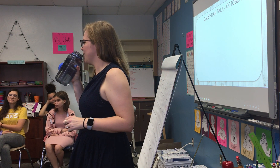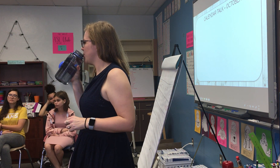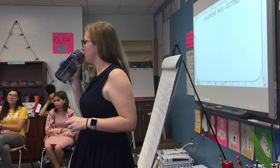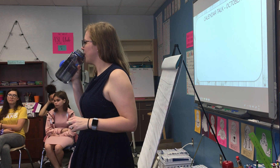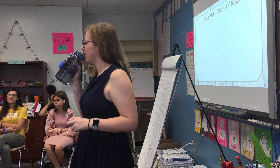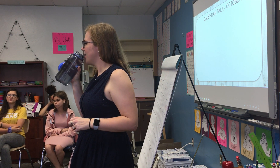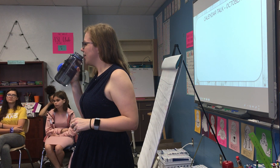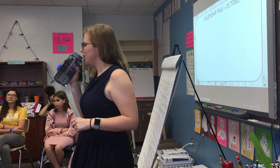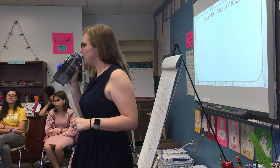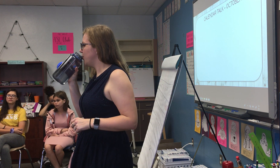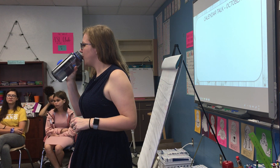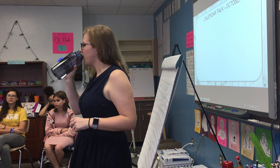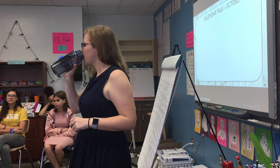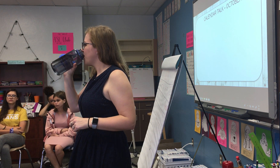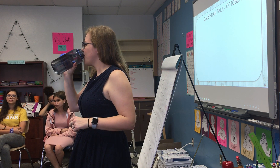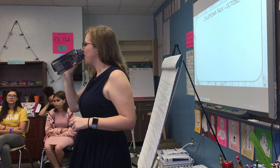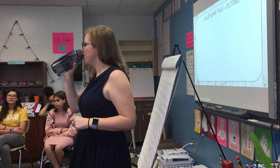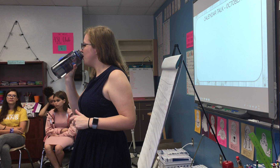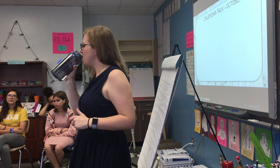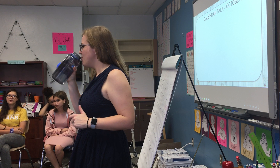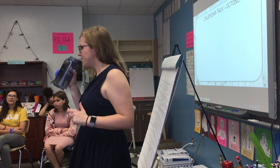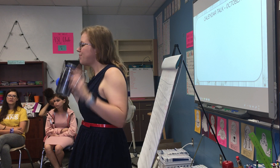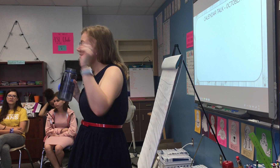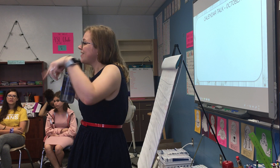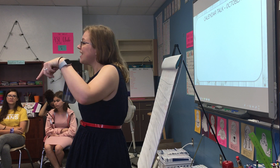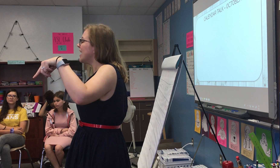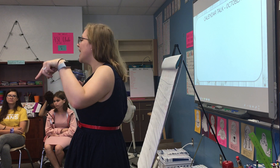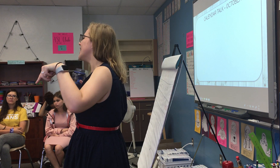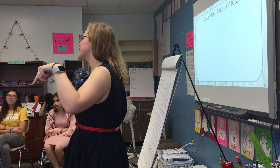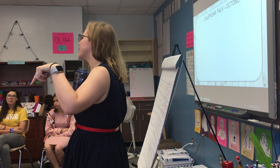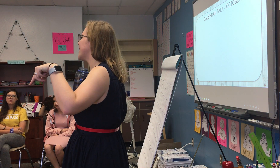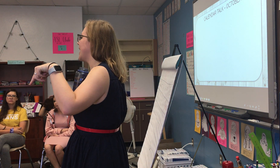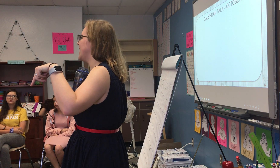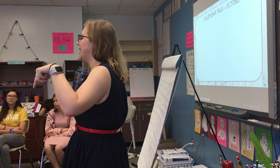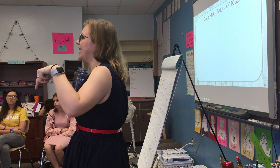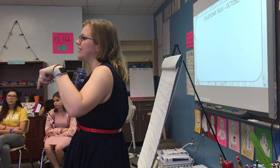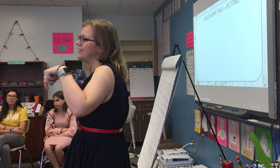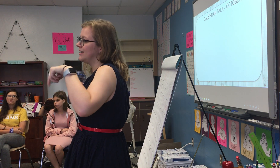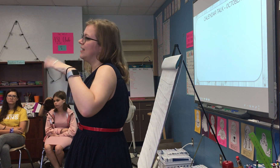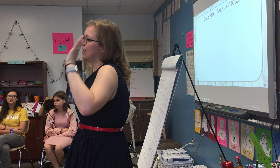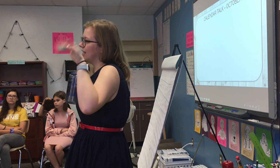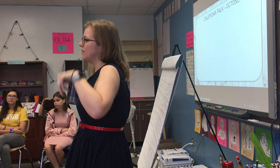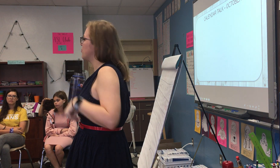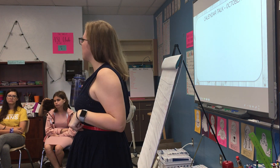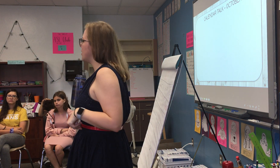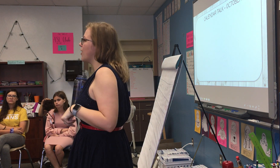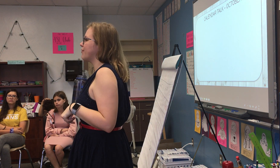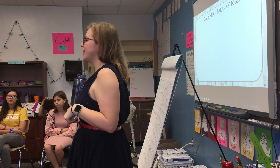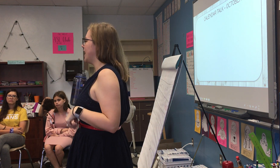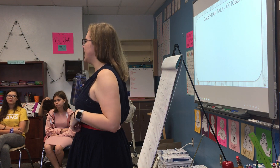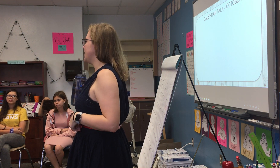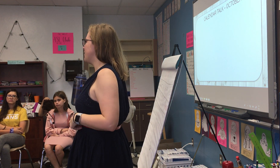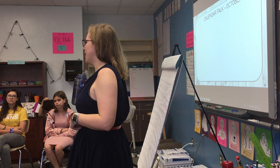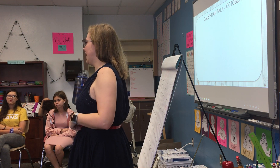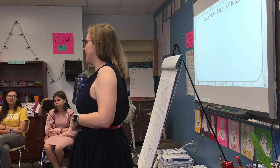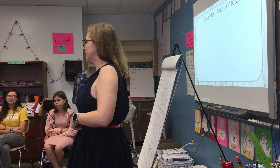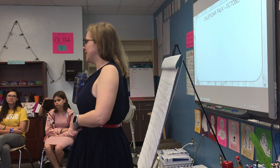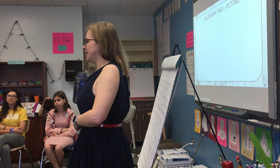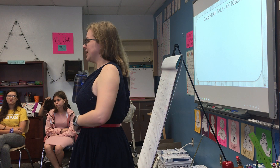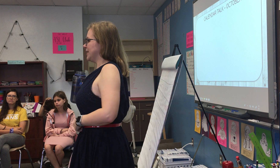scary. I get free candy. That's the most important. I like the free candy. Bring me all the free candy you want. No, thank you.